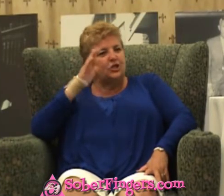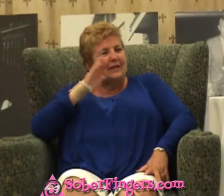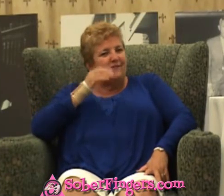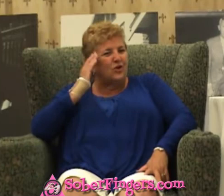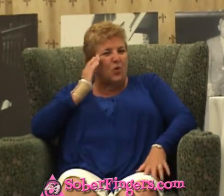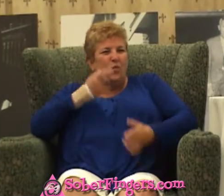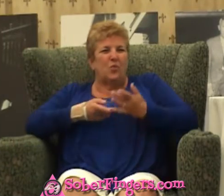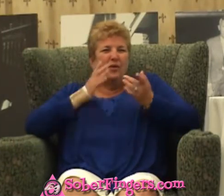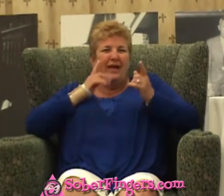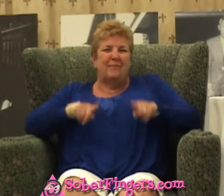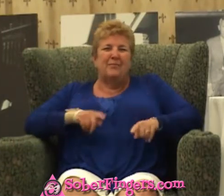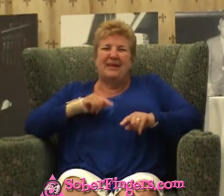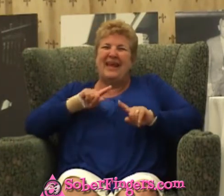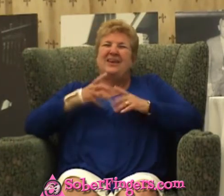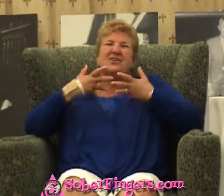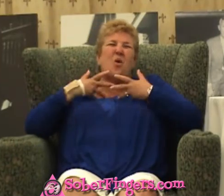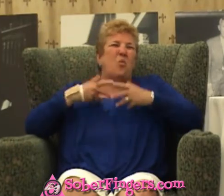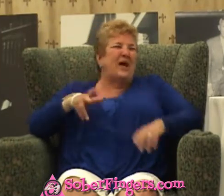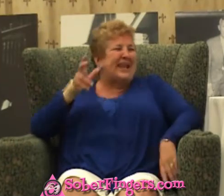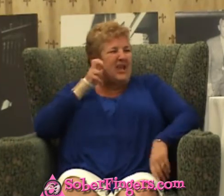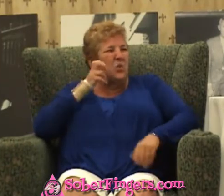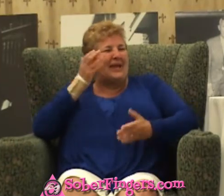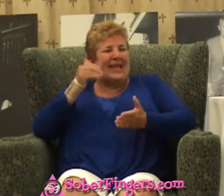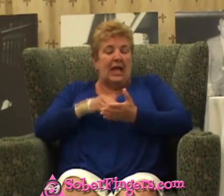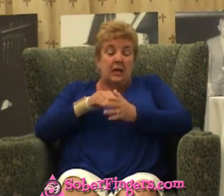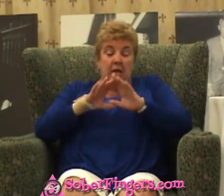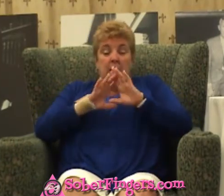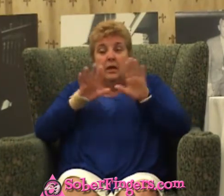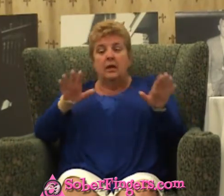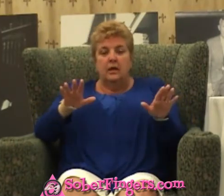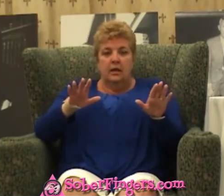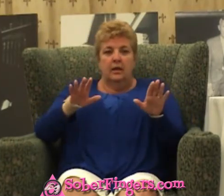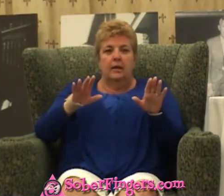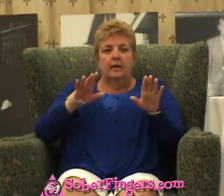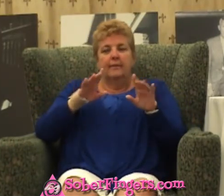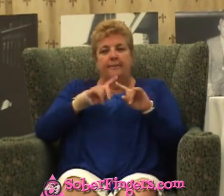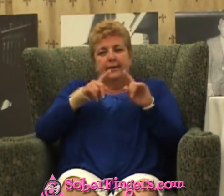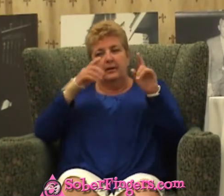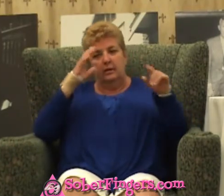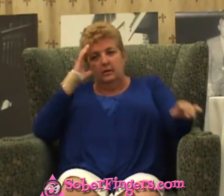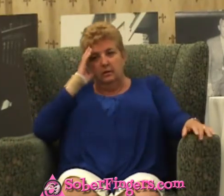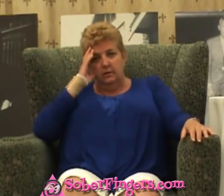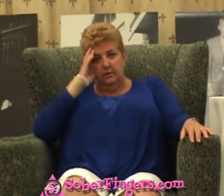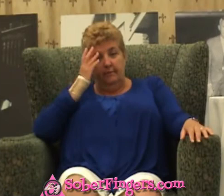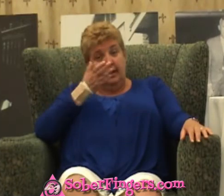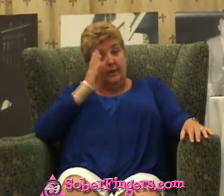didn't want to. I was sure I knew how it was going to turn out. And thought, I've got a sharp object here. Maybe I'm due for a stabbing. I don't know.